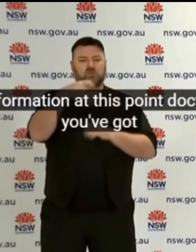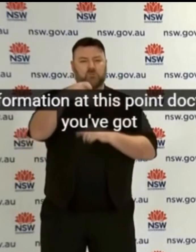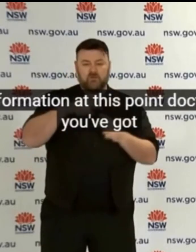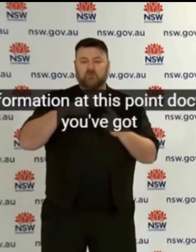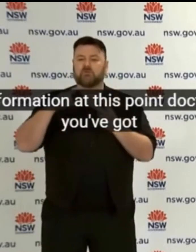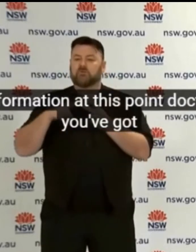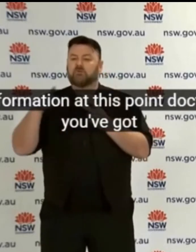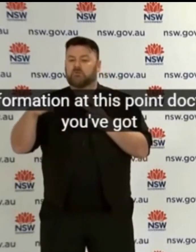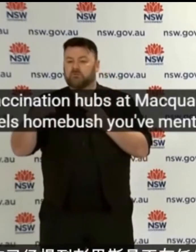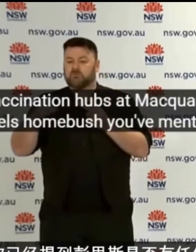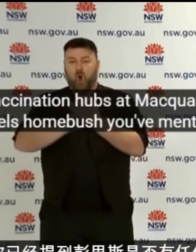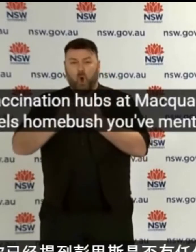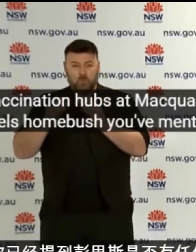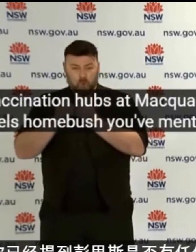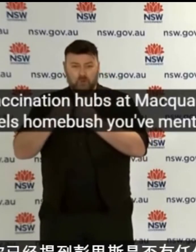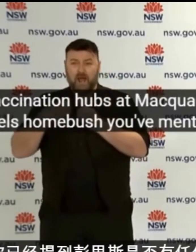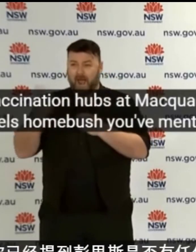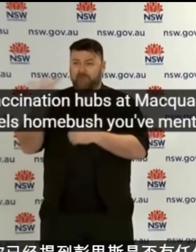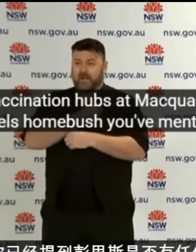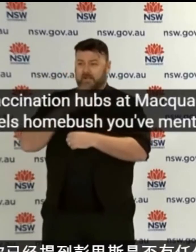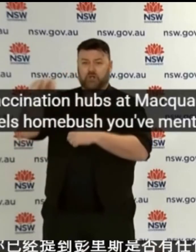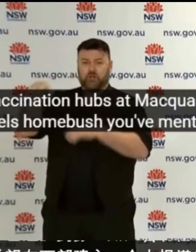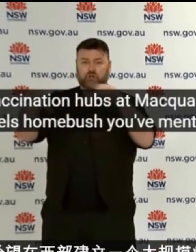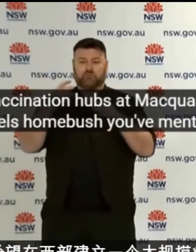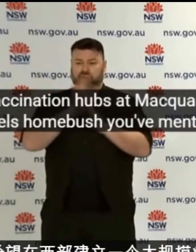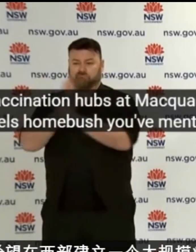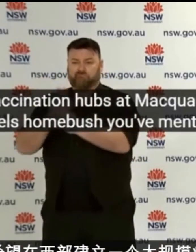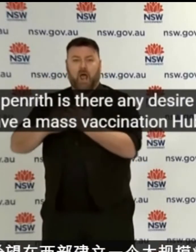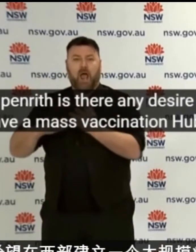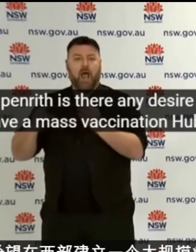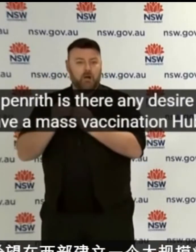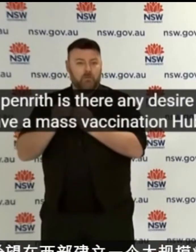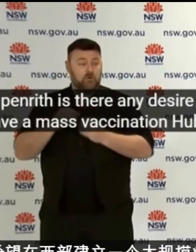there any desire to have a mass vaccination hub out west?